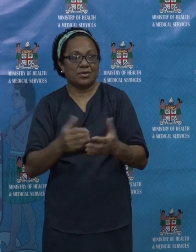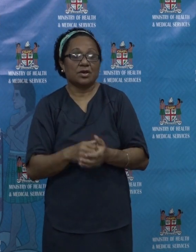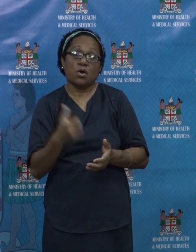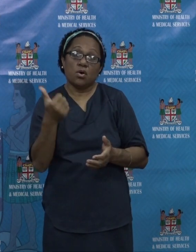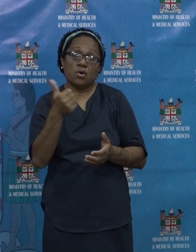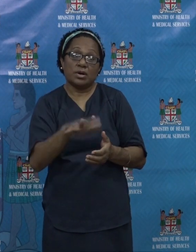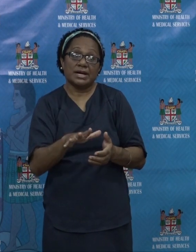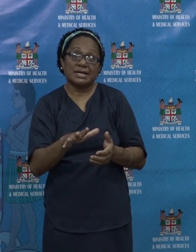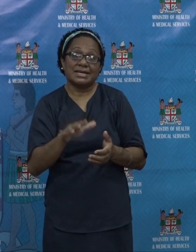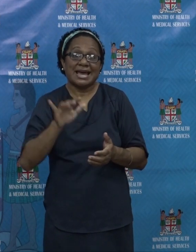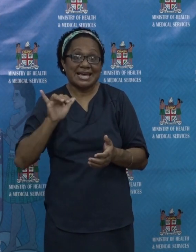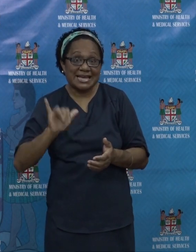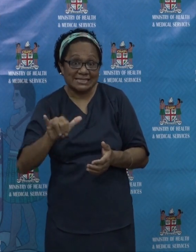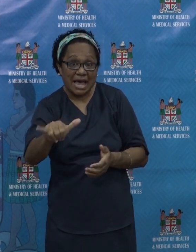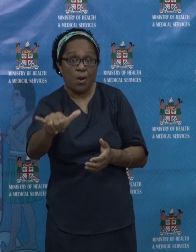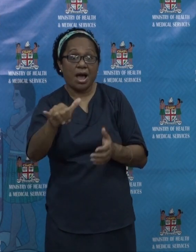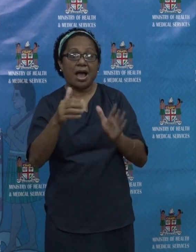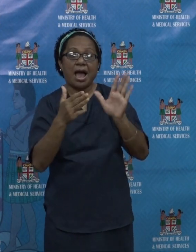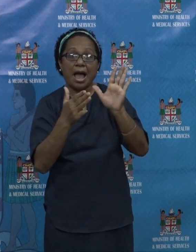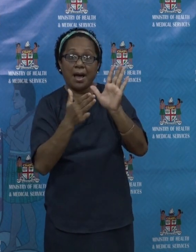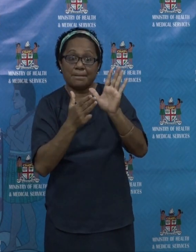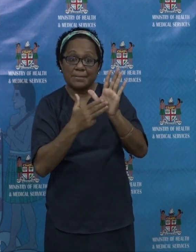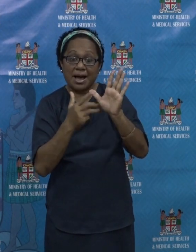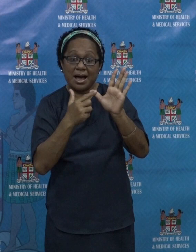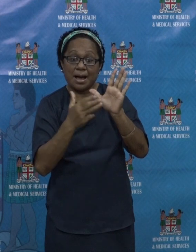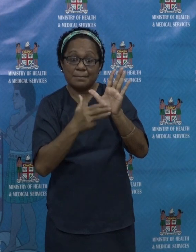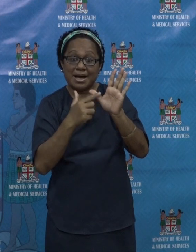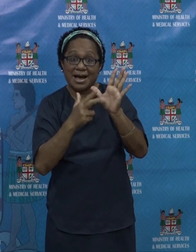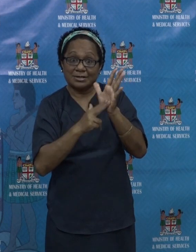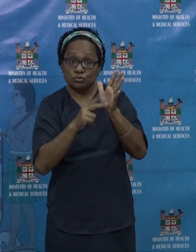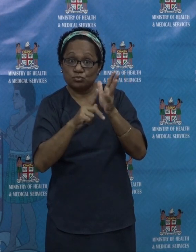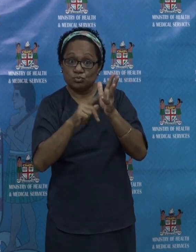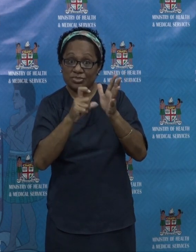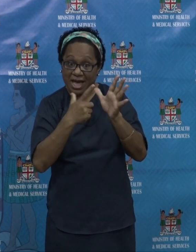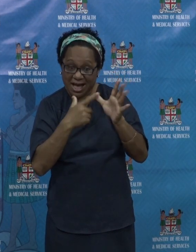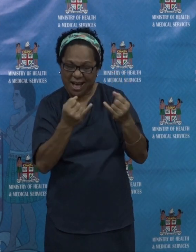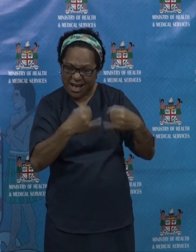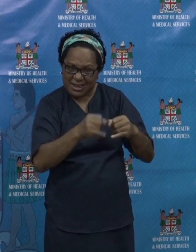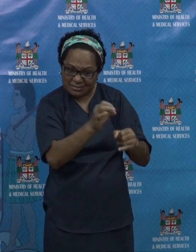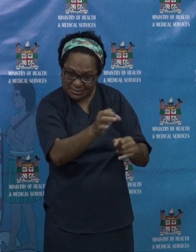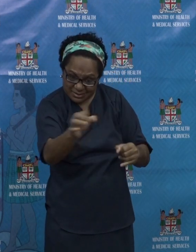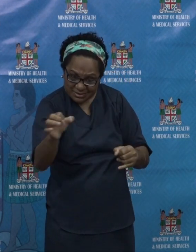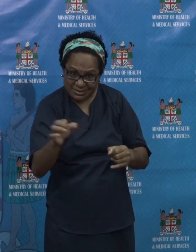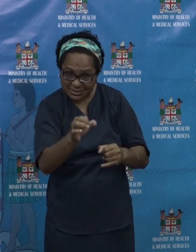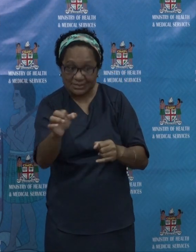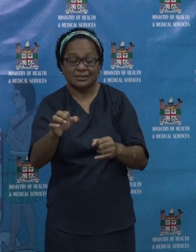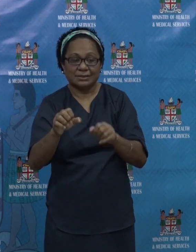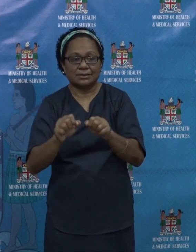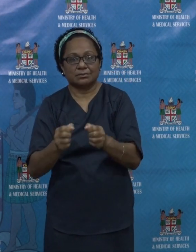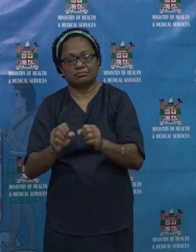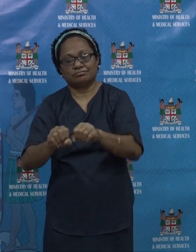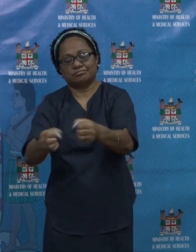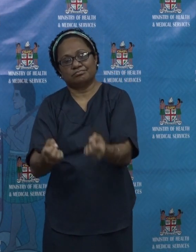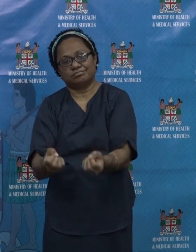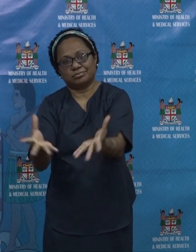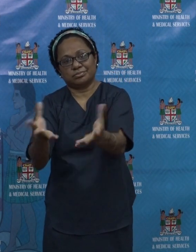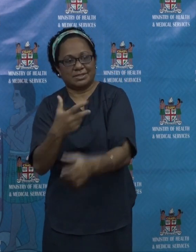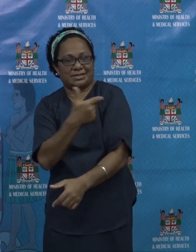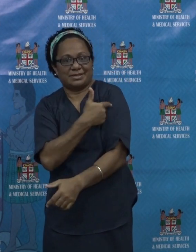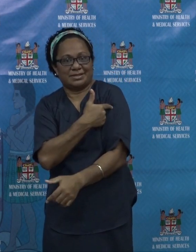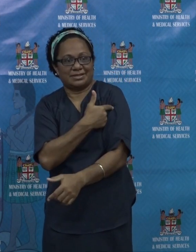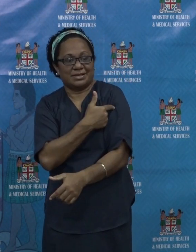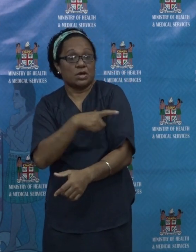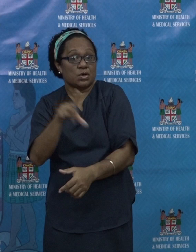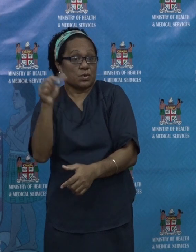doses to be used in Yasawa and Mamanu, the maritime area. We know that if we can delay for as long as possible the expected surge